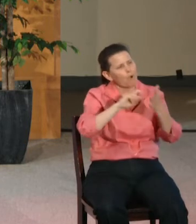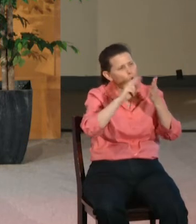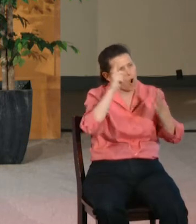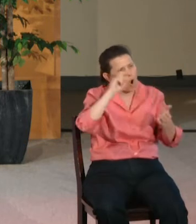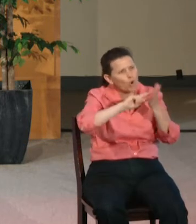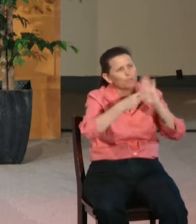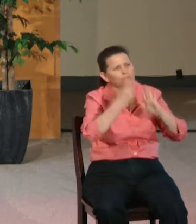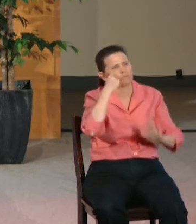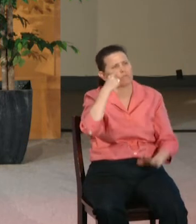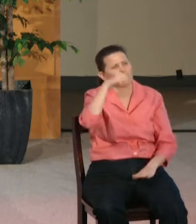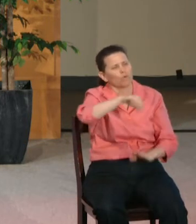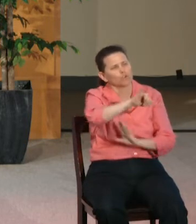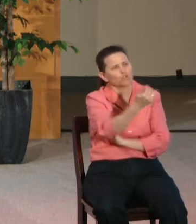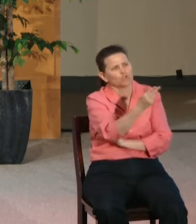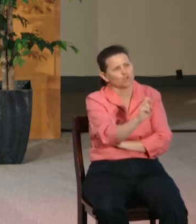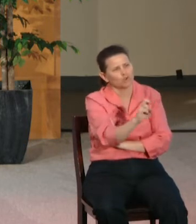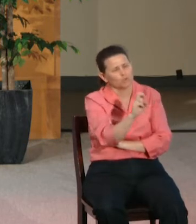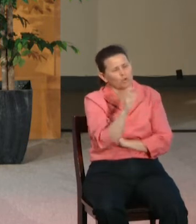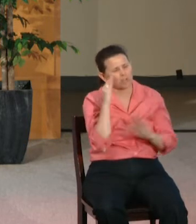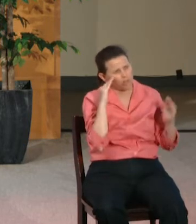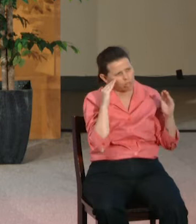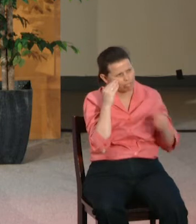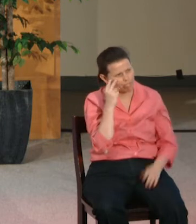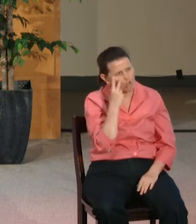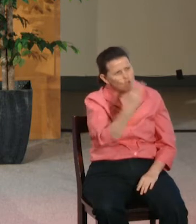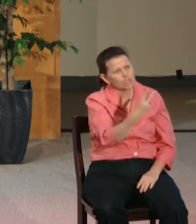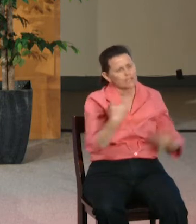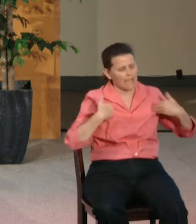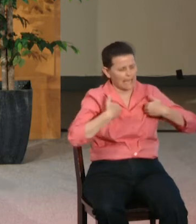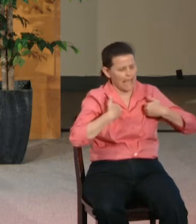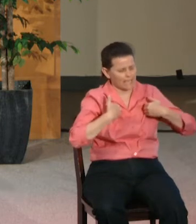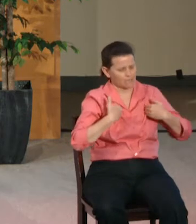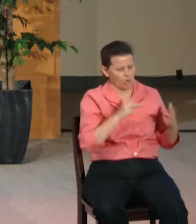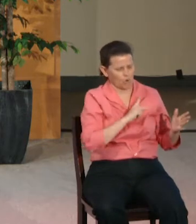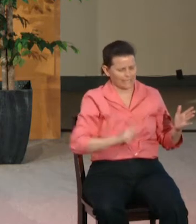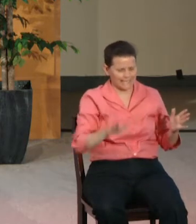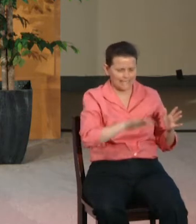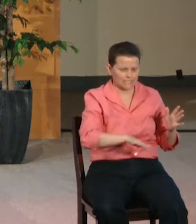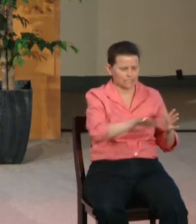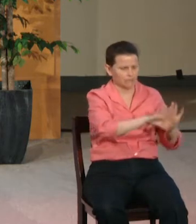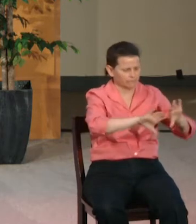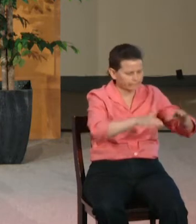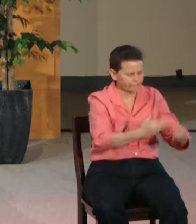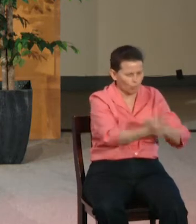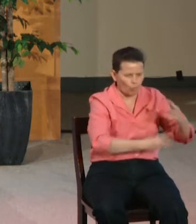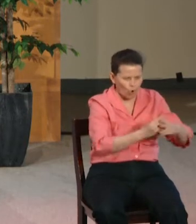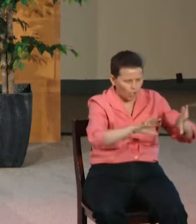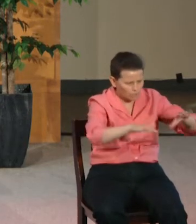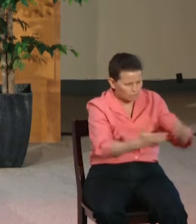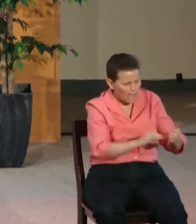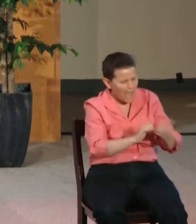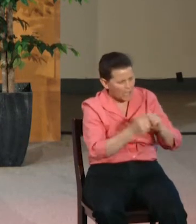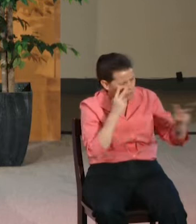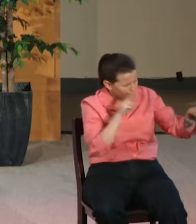was focused on us looking at what lessons we can learn from the animal kingdom. How can we look at that, observe that, and